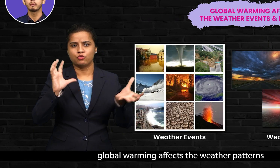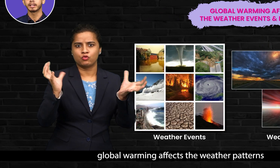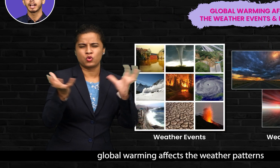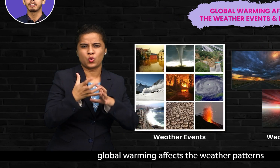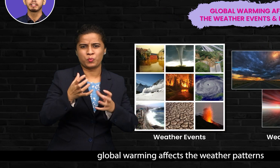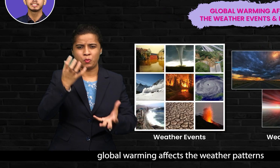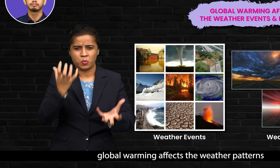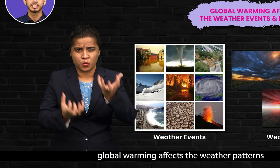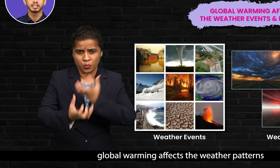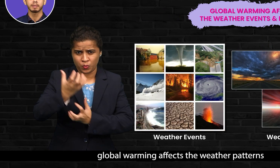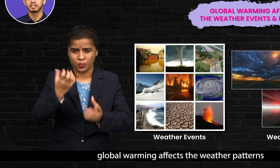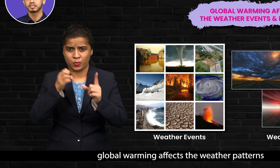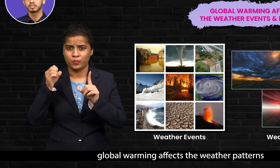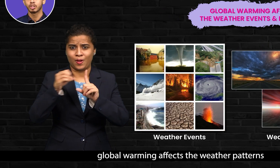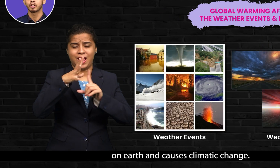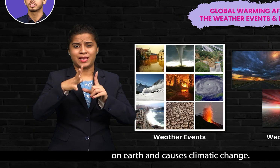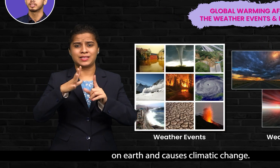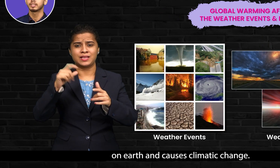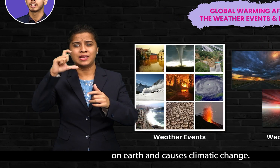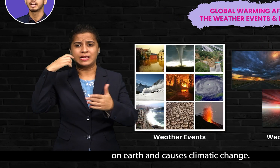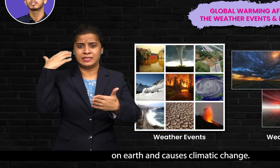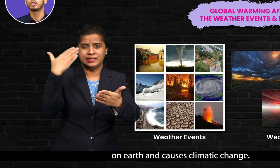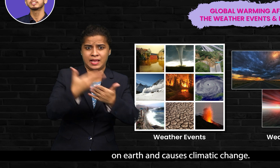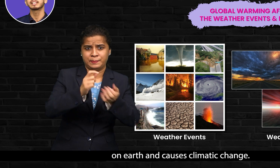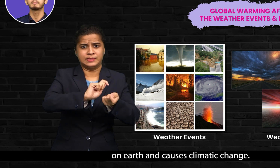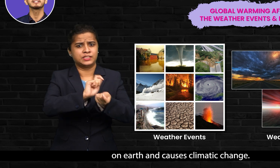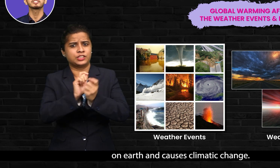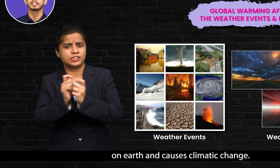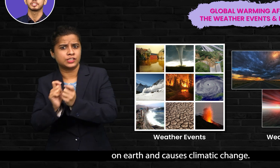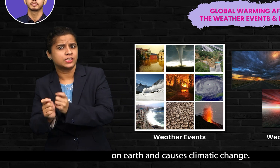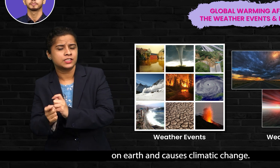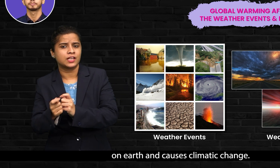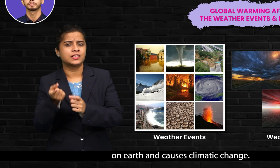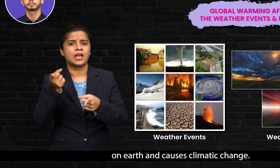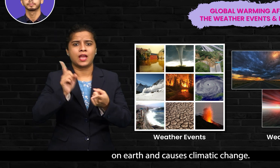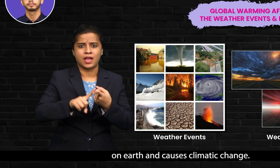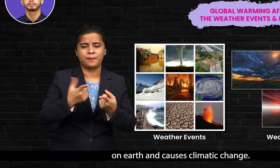Global warming affects the weather patterns on Earth and causes climatic change.